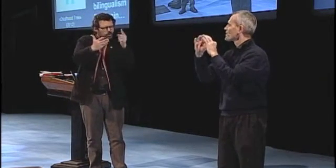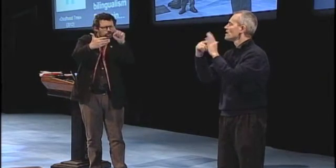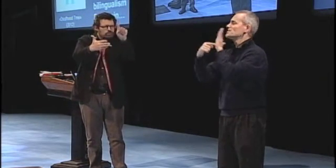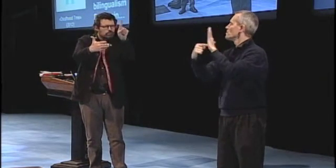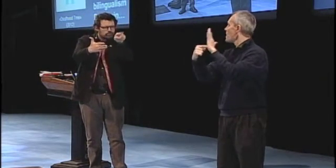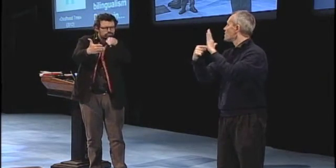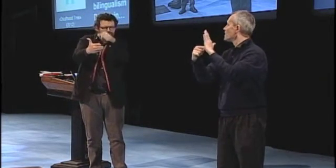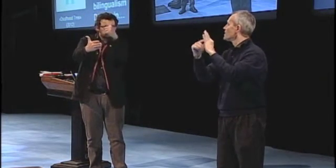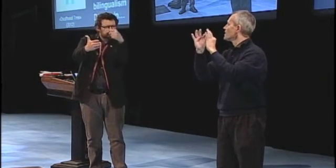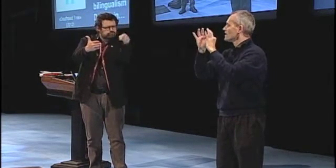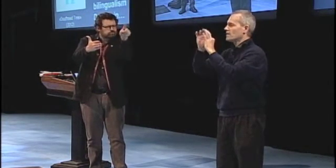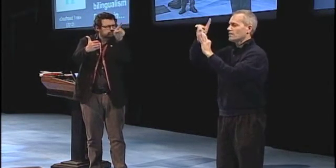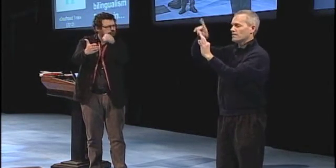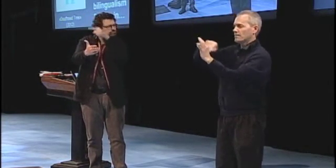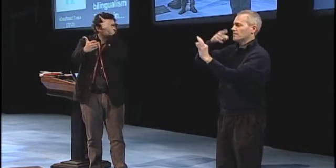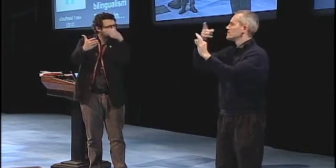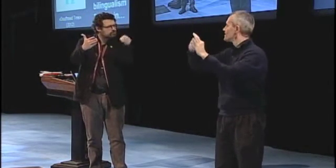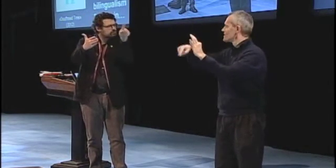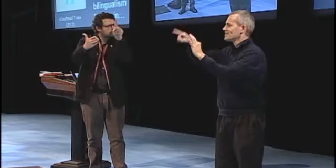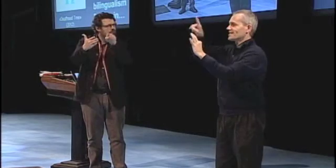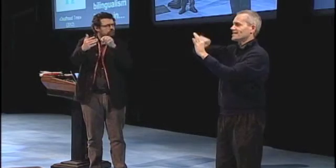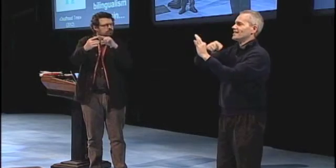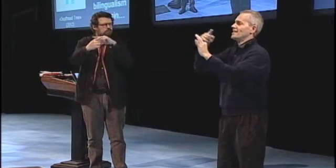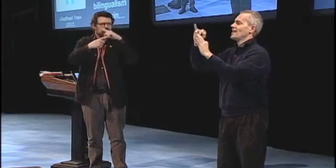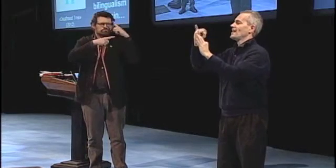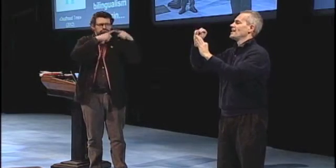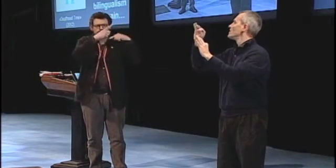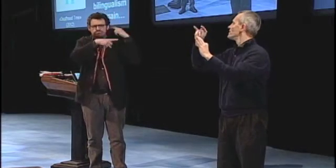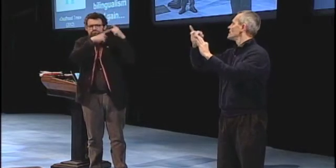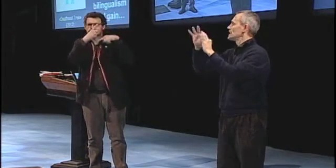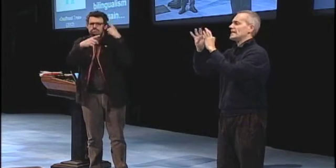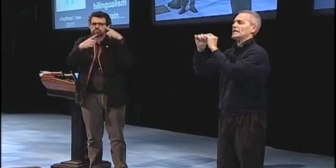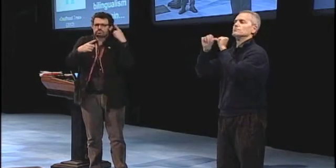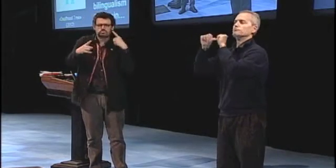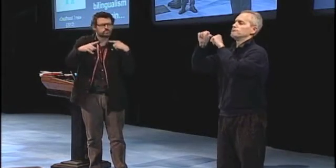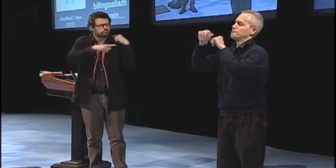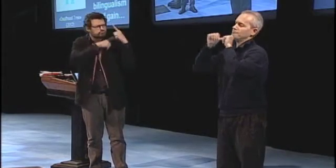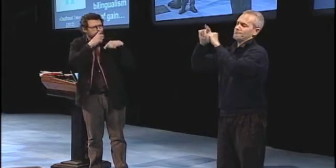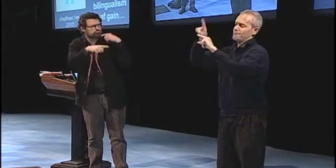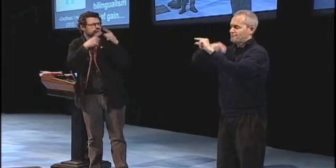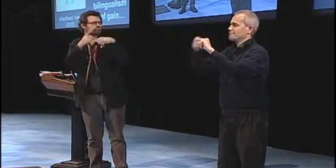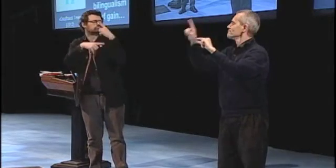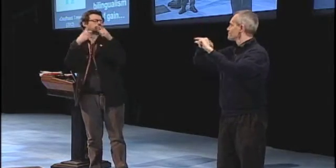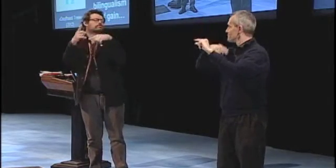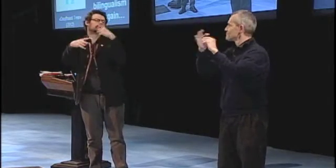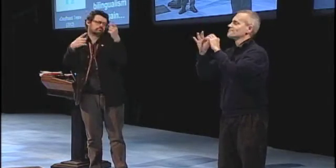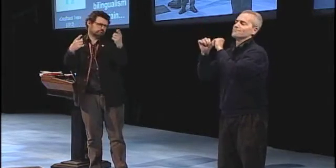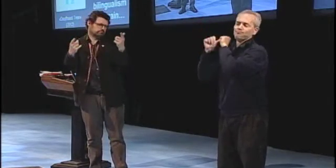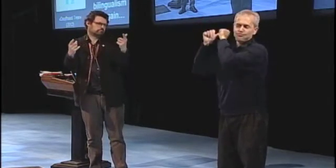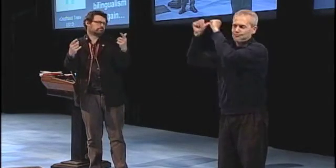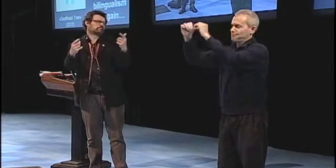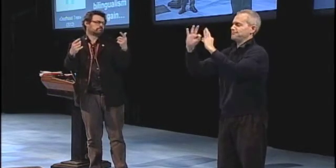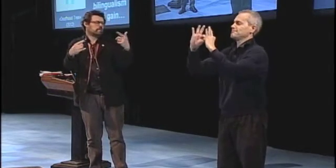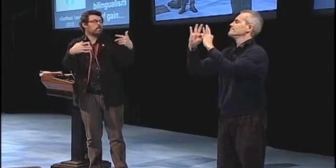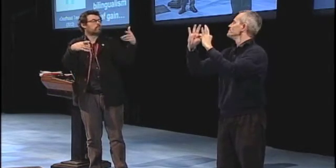It shows the shape of the infinity sign within it, because deafhood